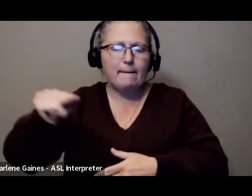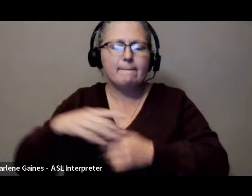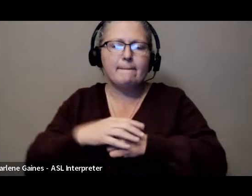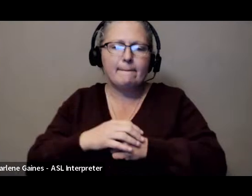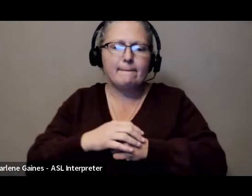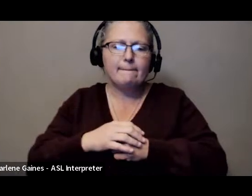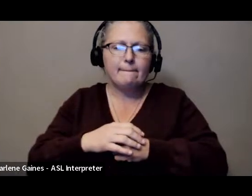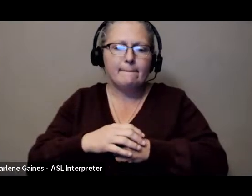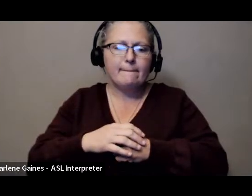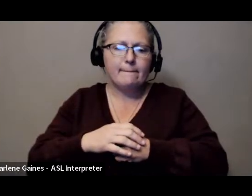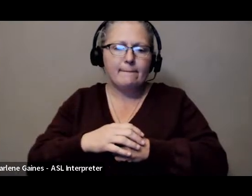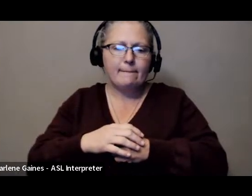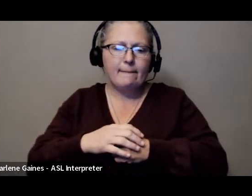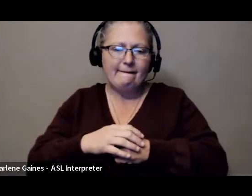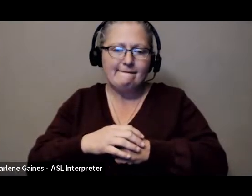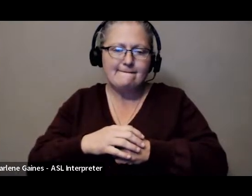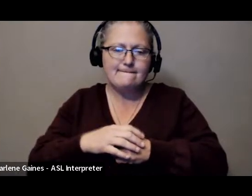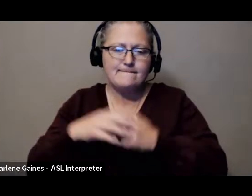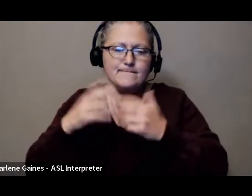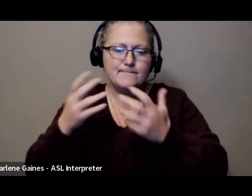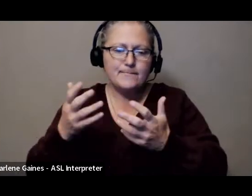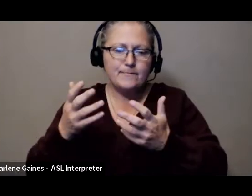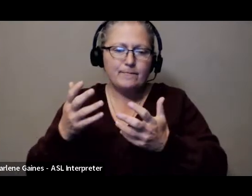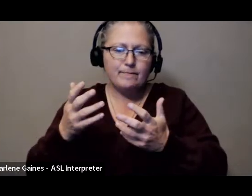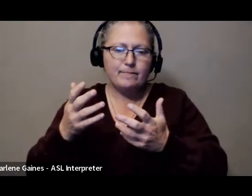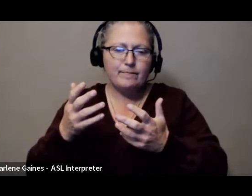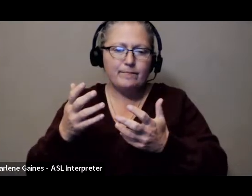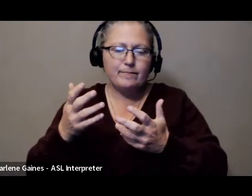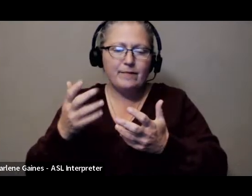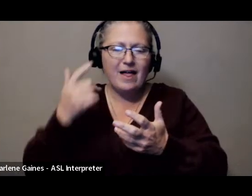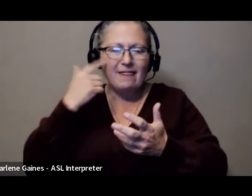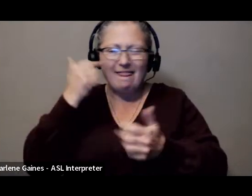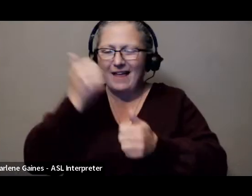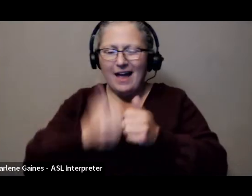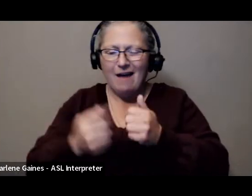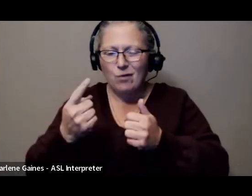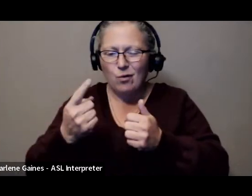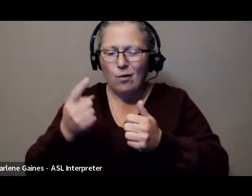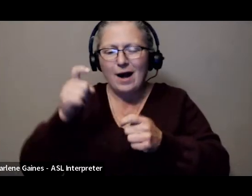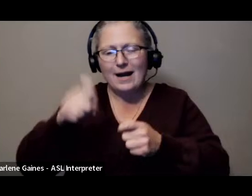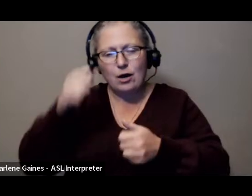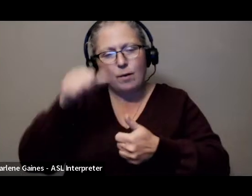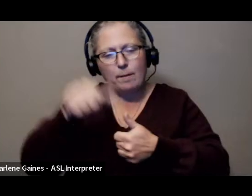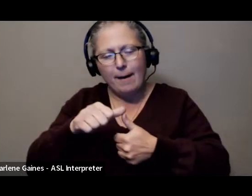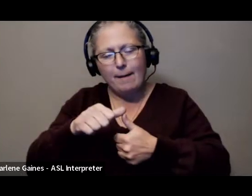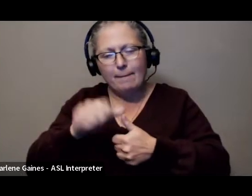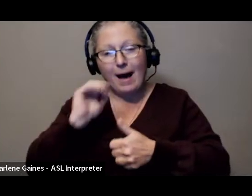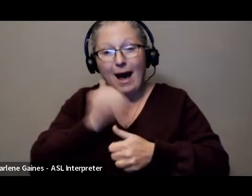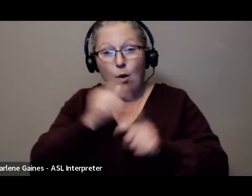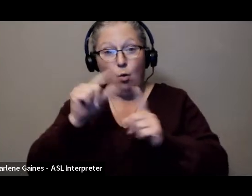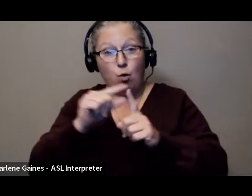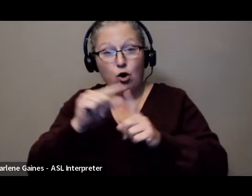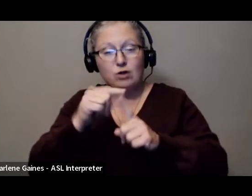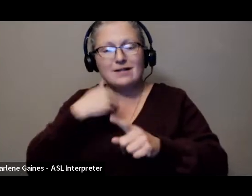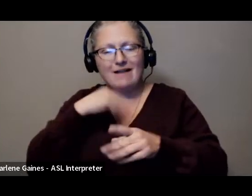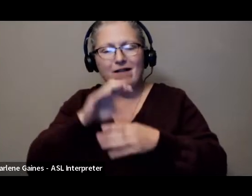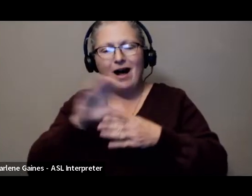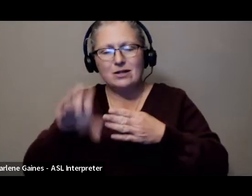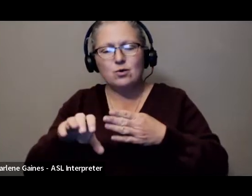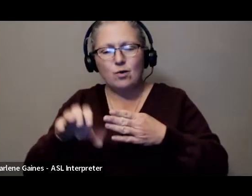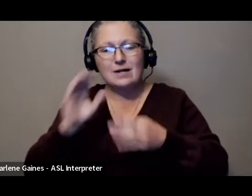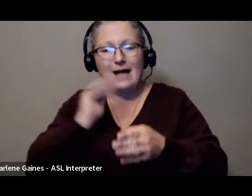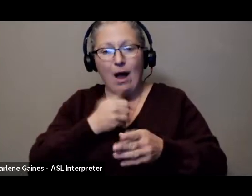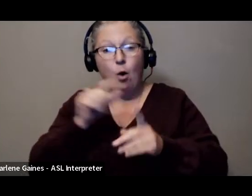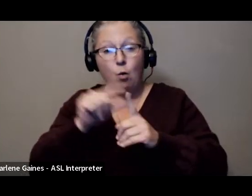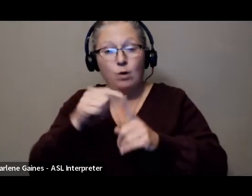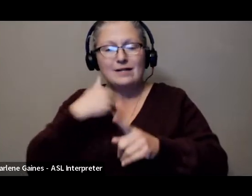them. So I think everyone, we need to remember that our words have consequences. Our words